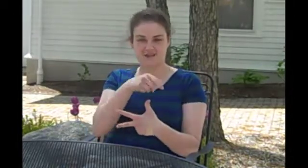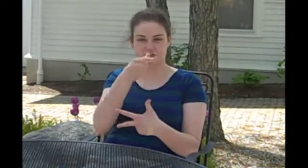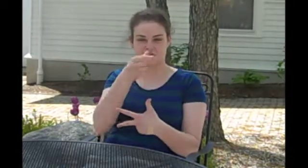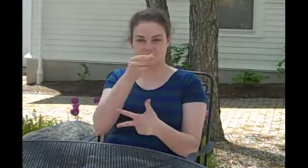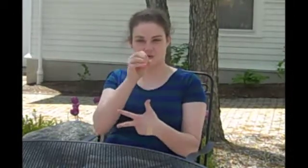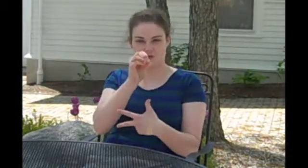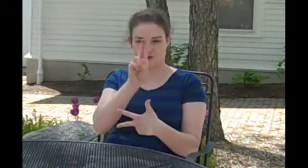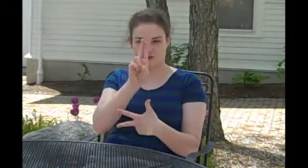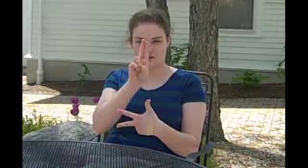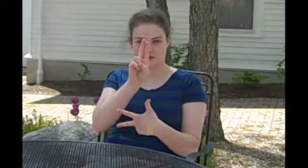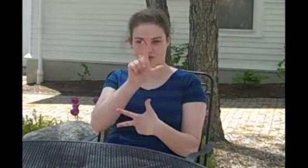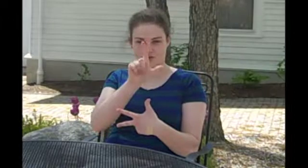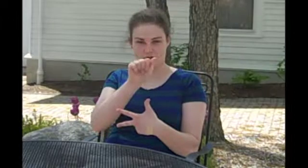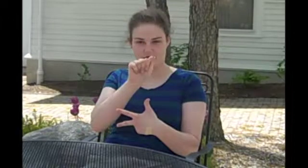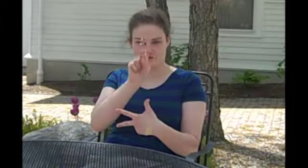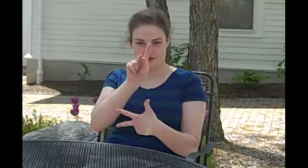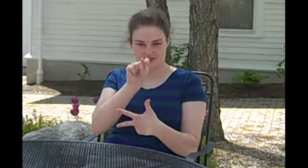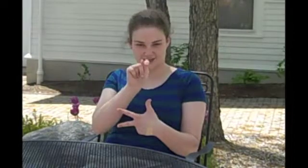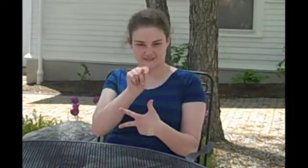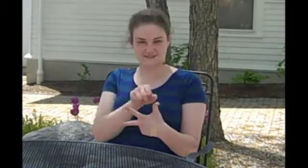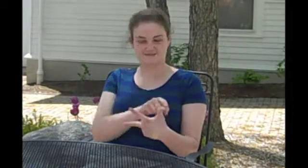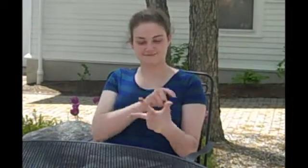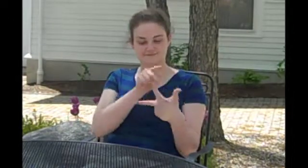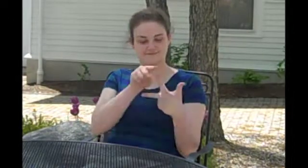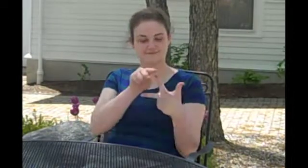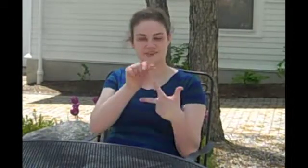With us today, we've got Sarah Goulart,